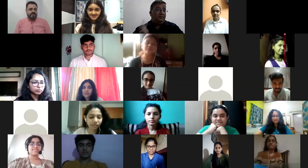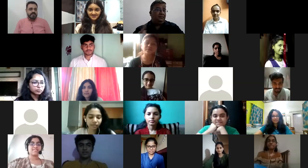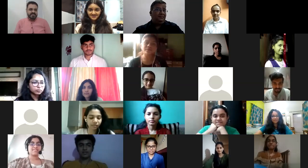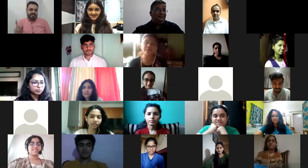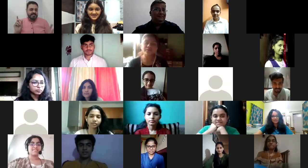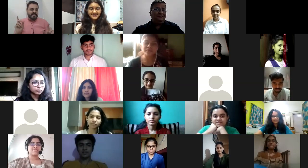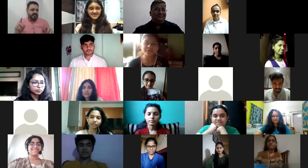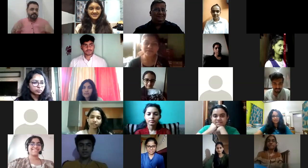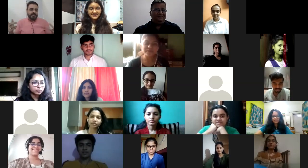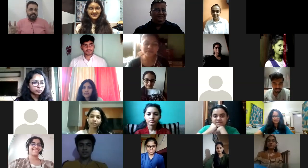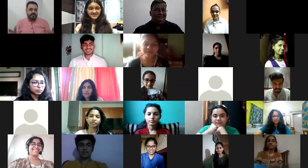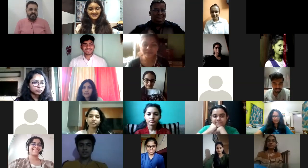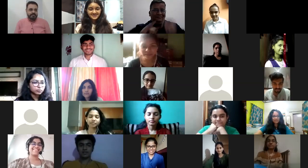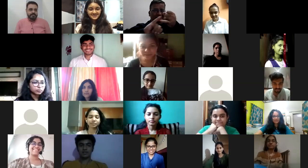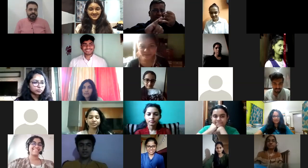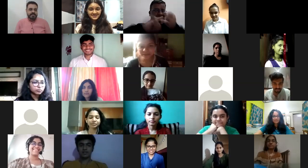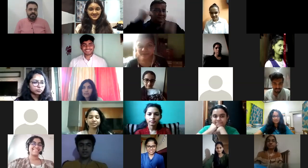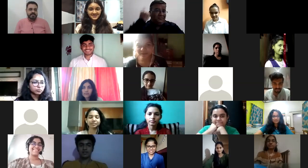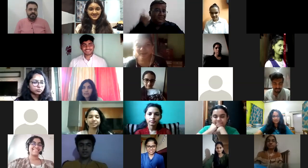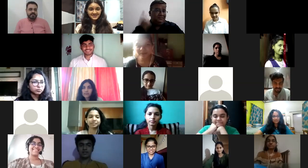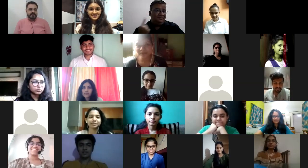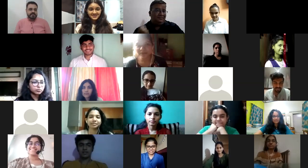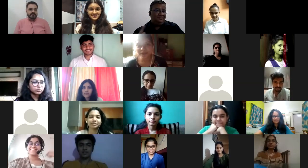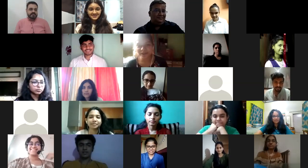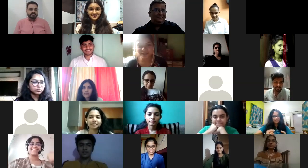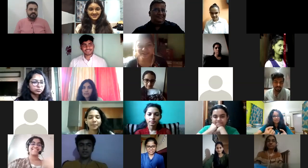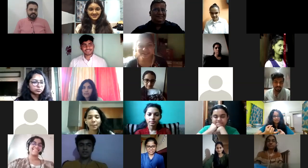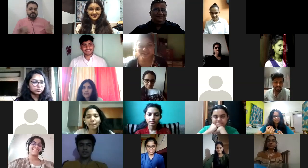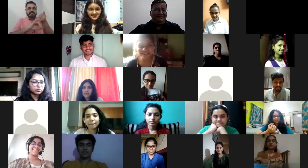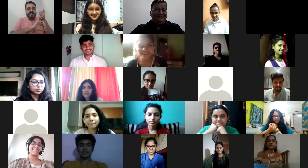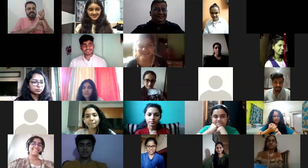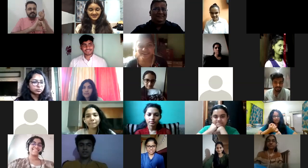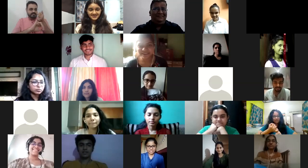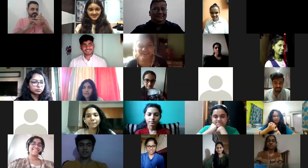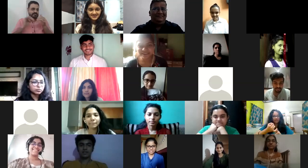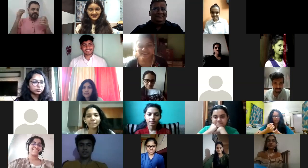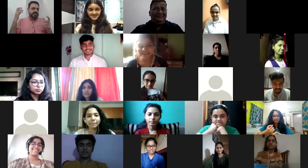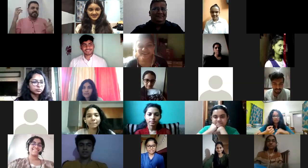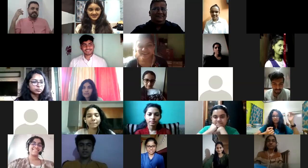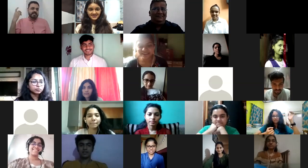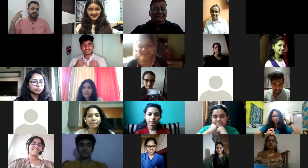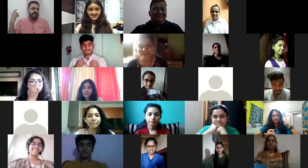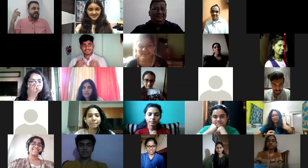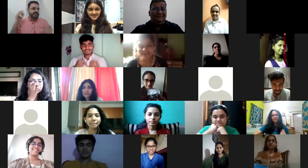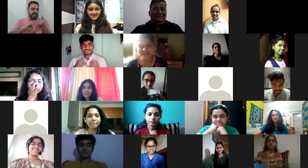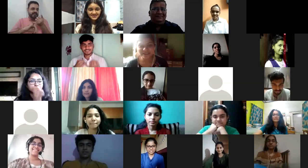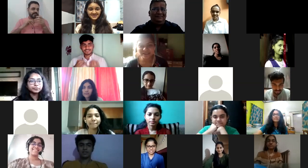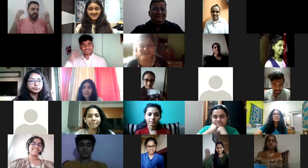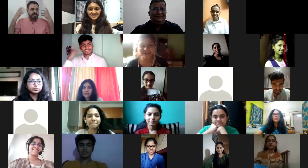Yeah, Sheila, my team member Sheila. This is S, and she has very curly hair. It's always